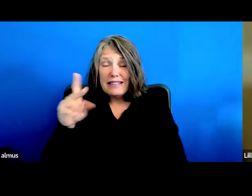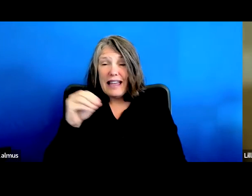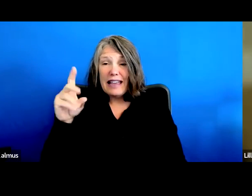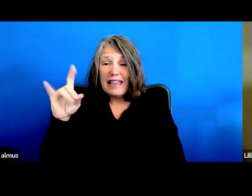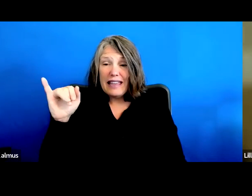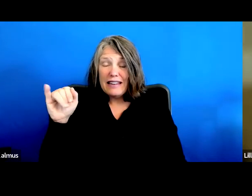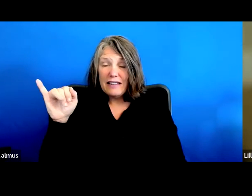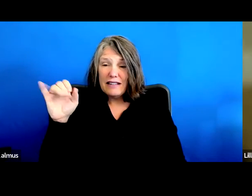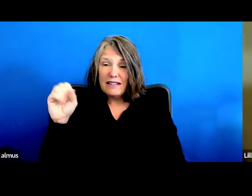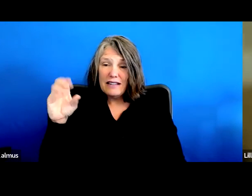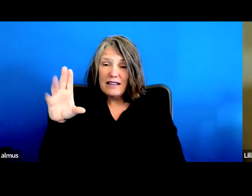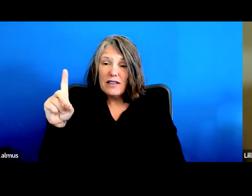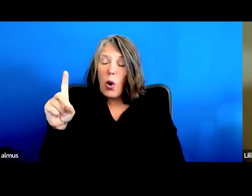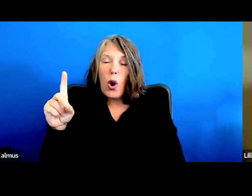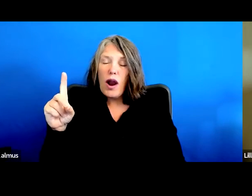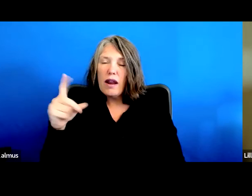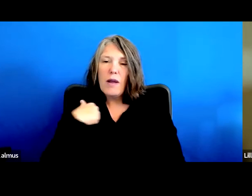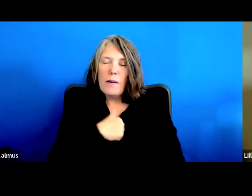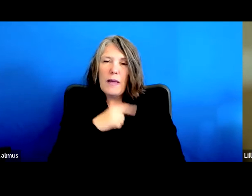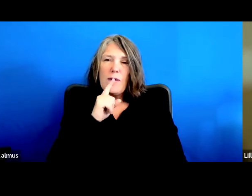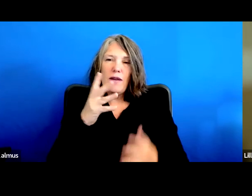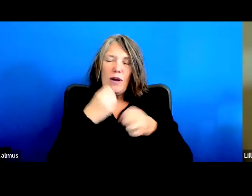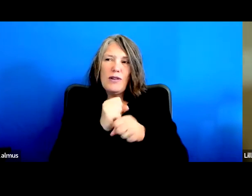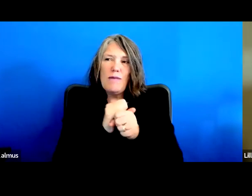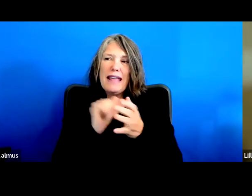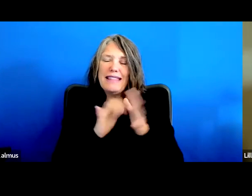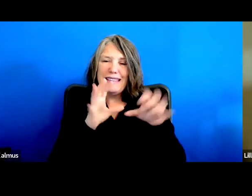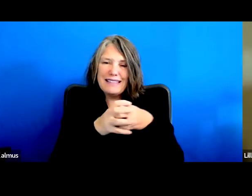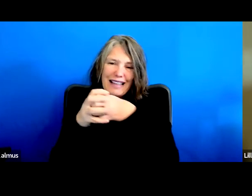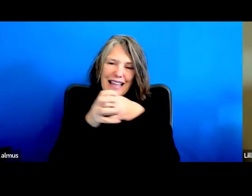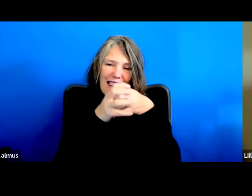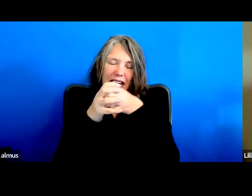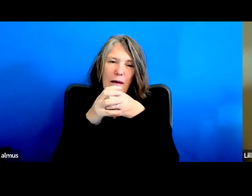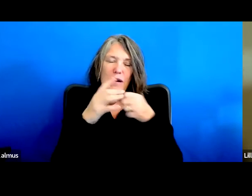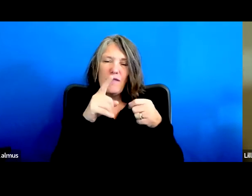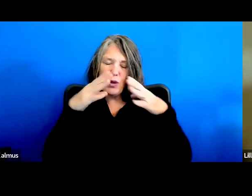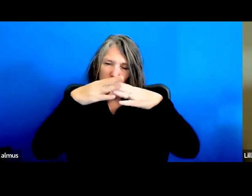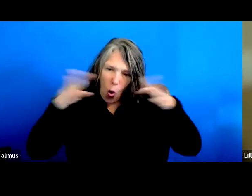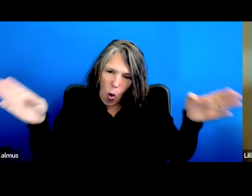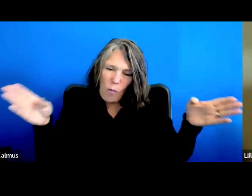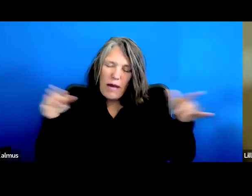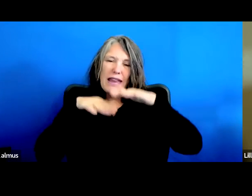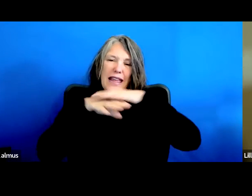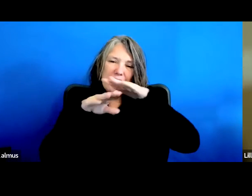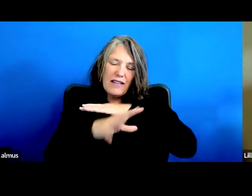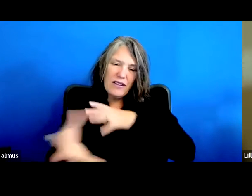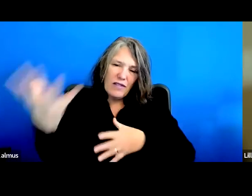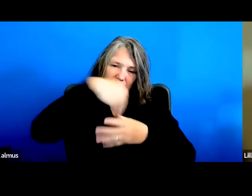And we want to really make this collaborative really open and accessible and